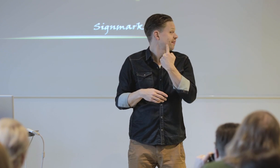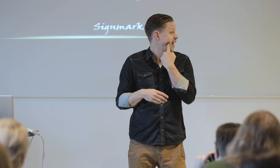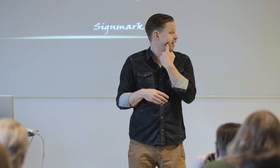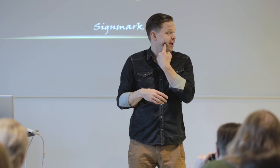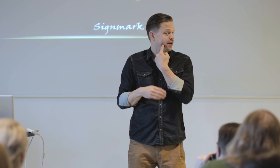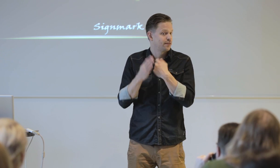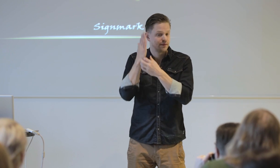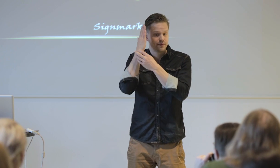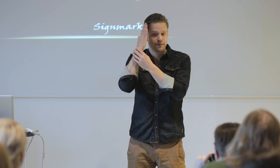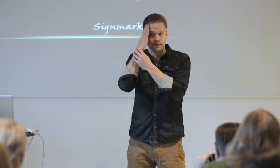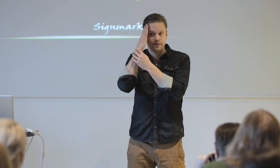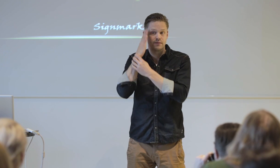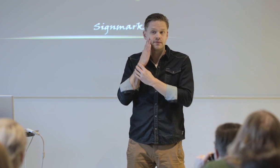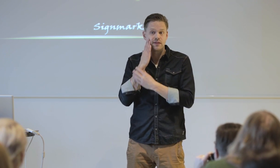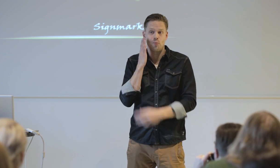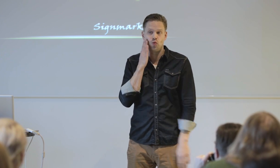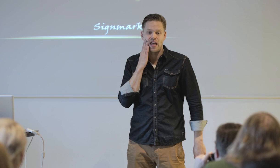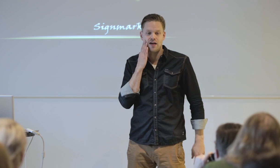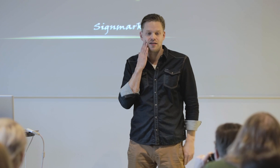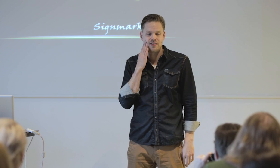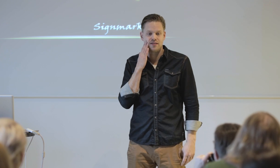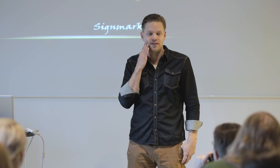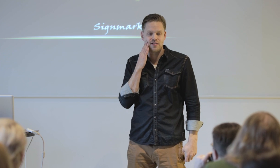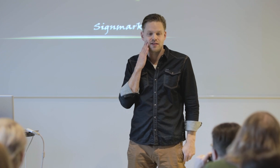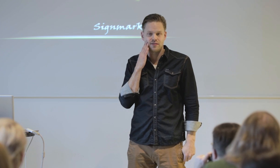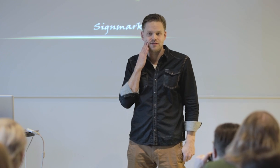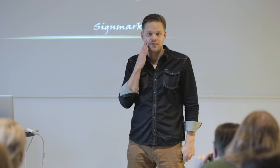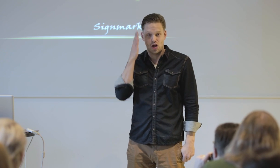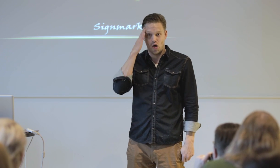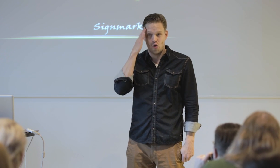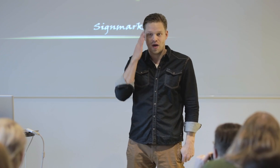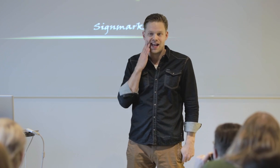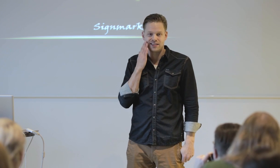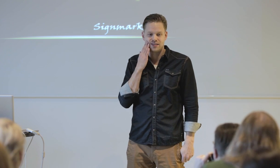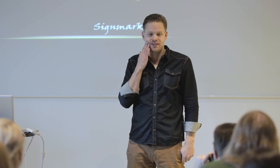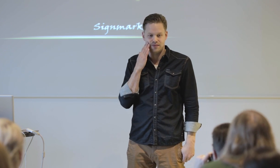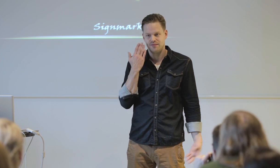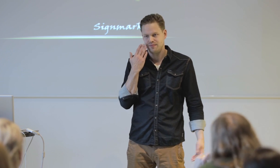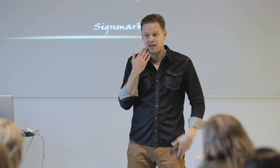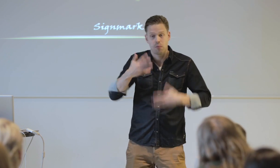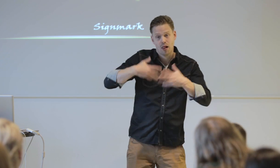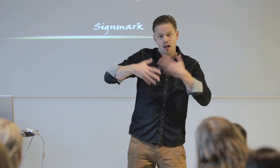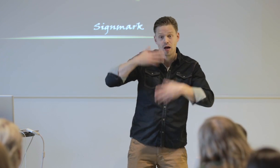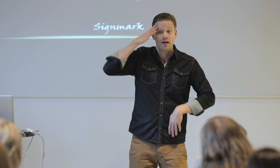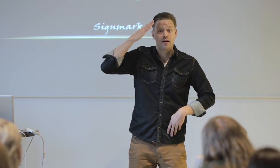from the temple to the cheek, this means to ask. No, ask.